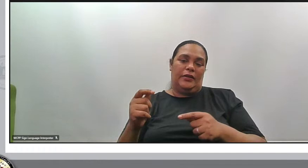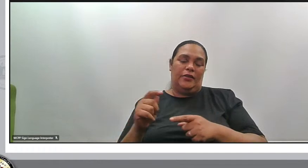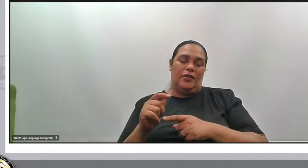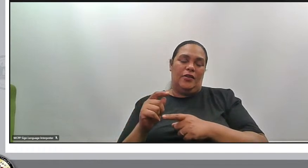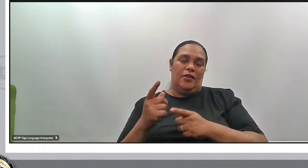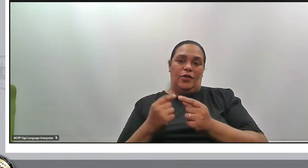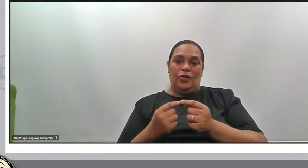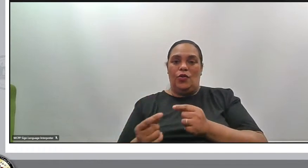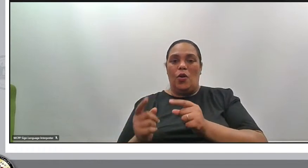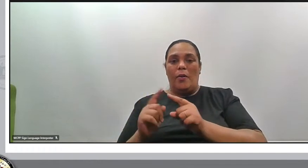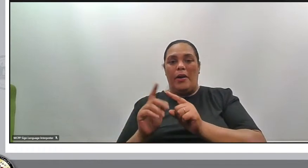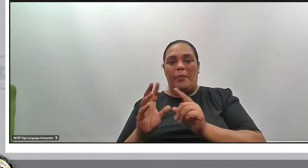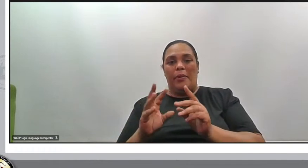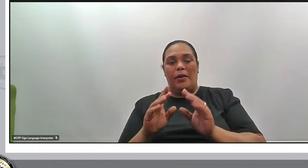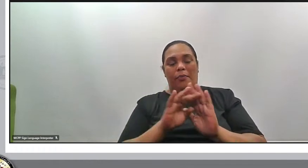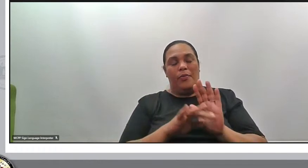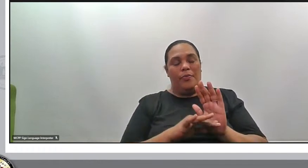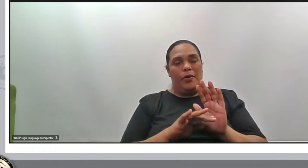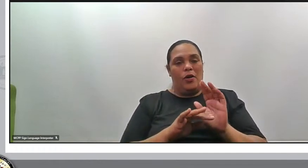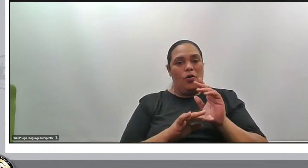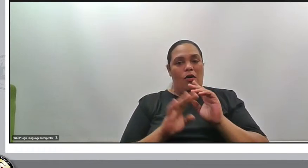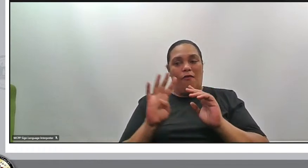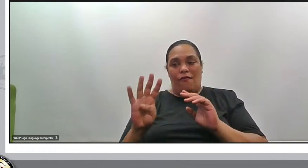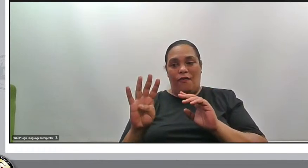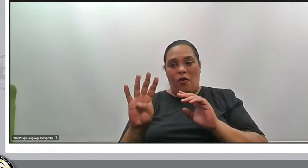just moving from program four to one?